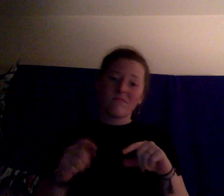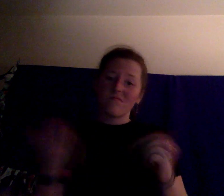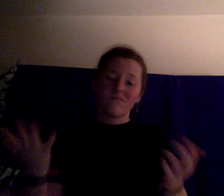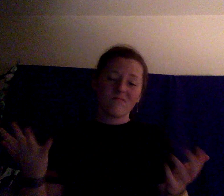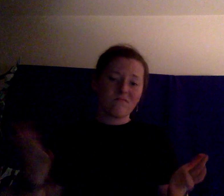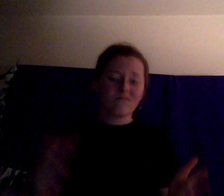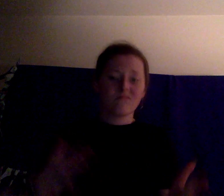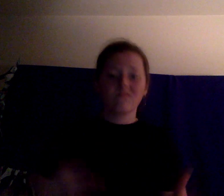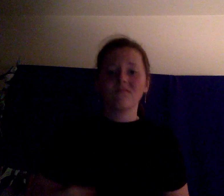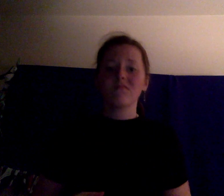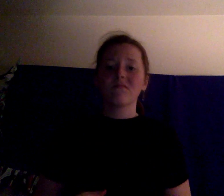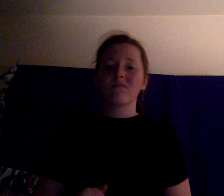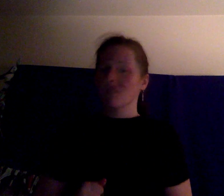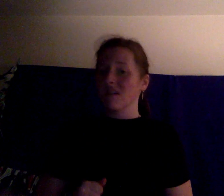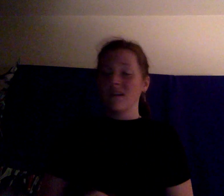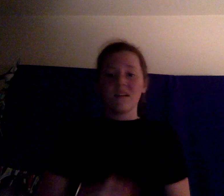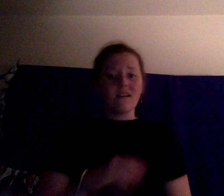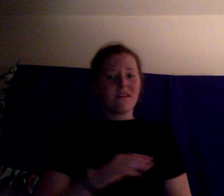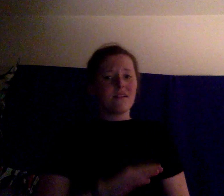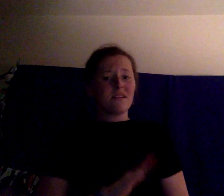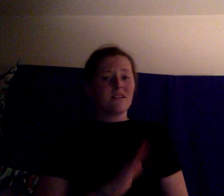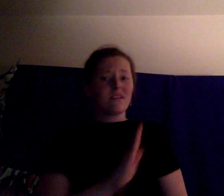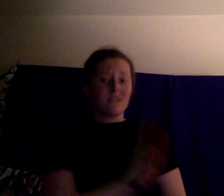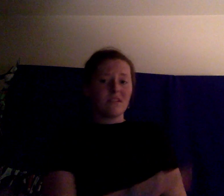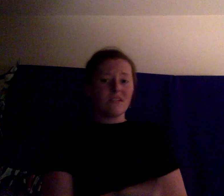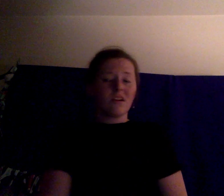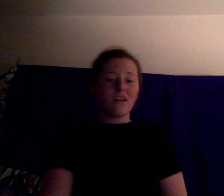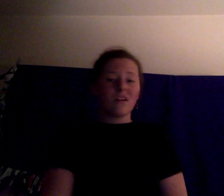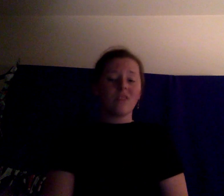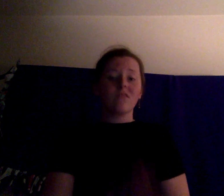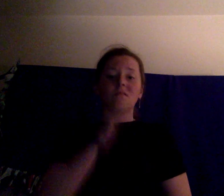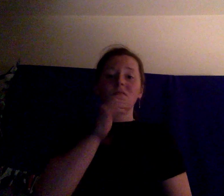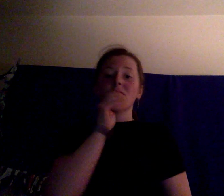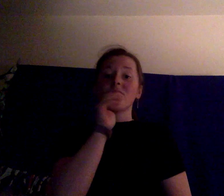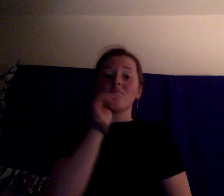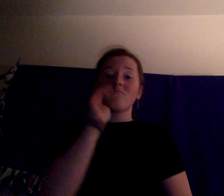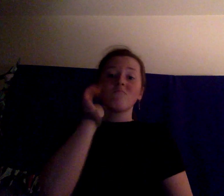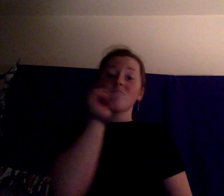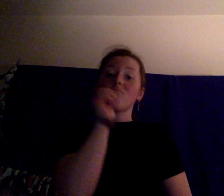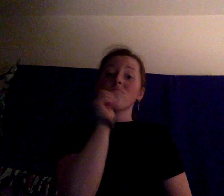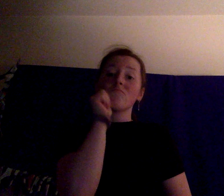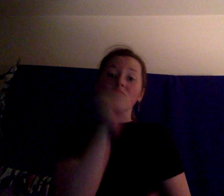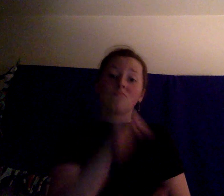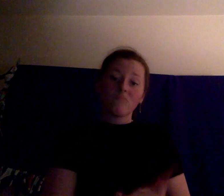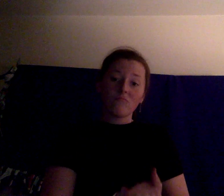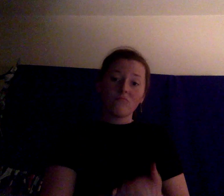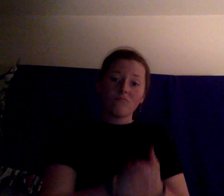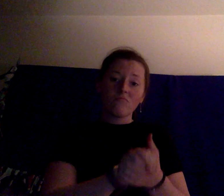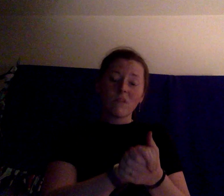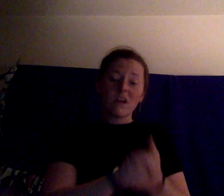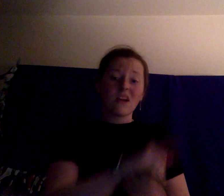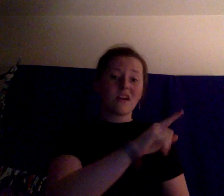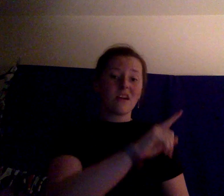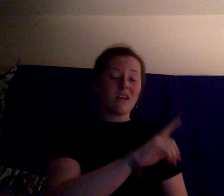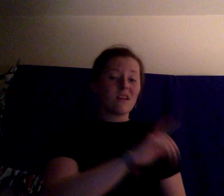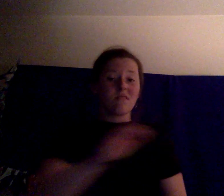Greg began by emailing everyone he knew in the deaf community. He gave interviews to anyone he could find. He told reporters